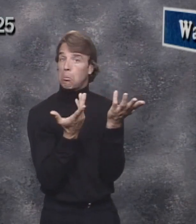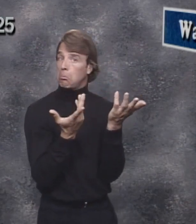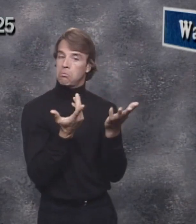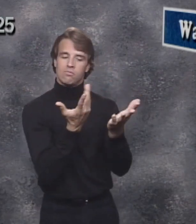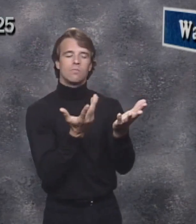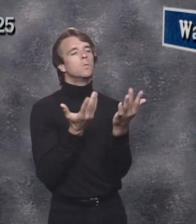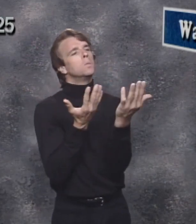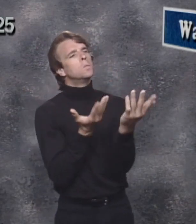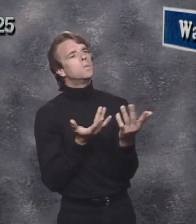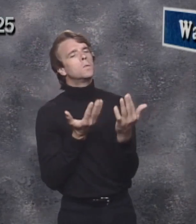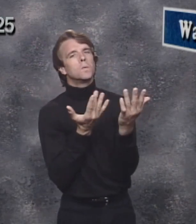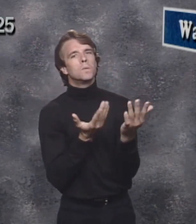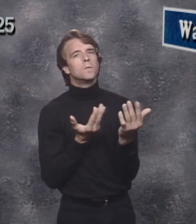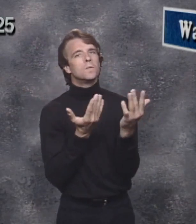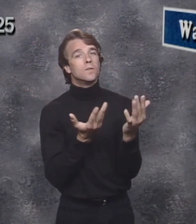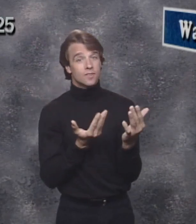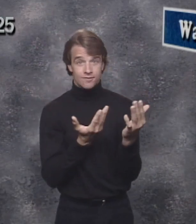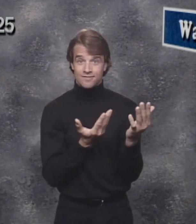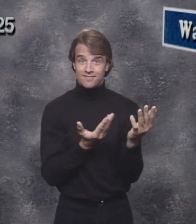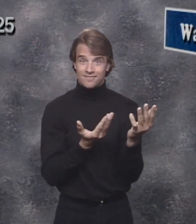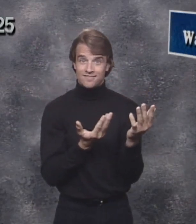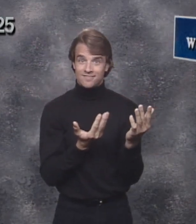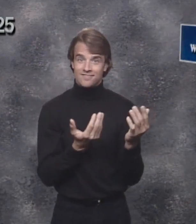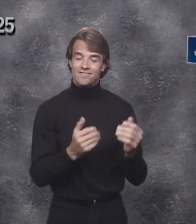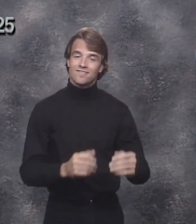waiting. Wait.